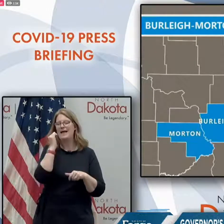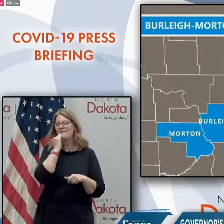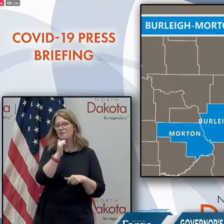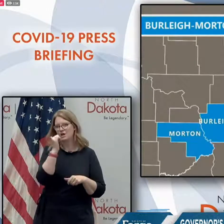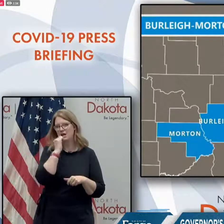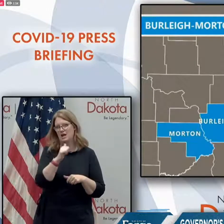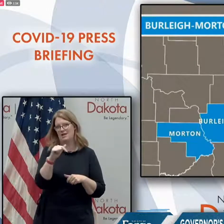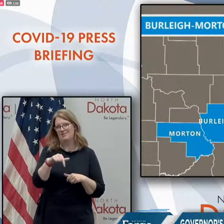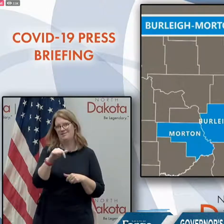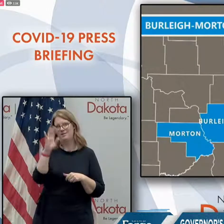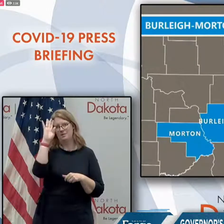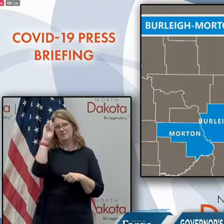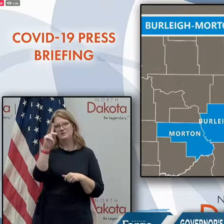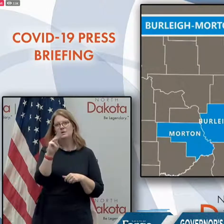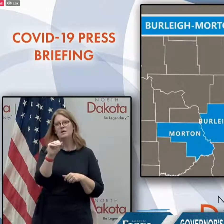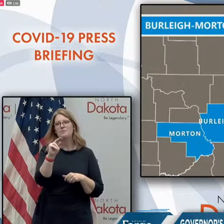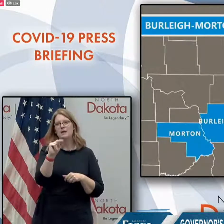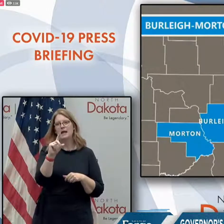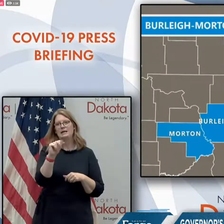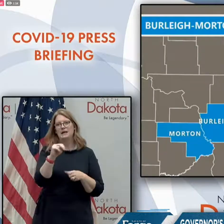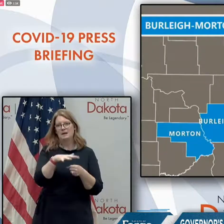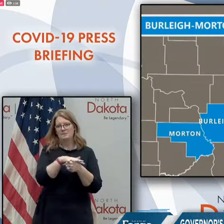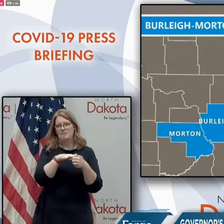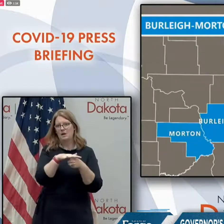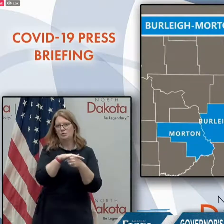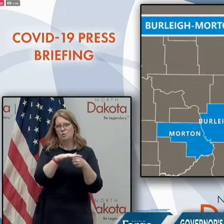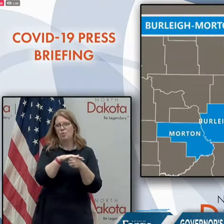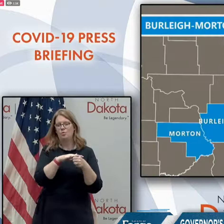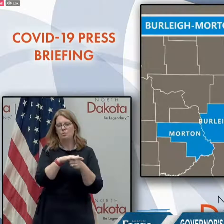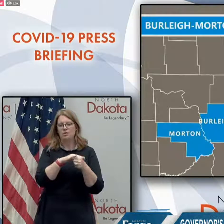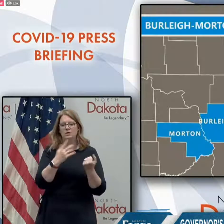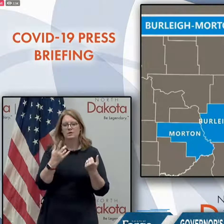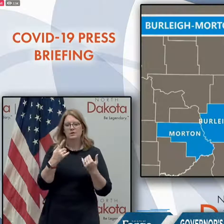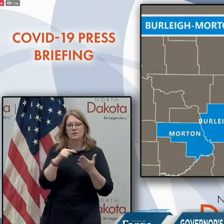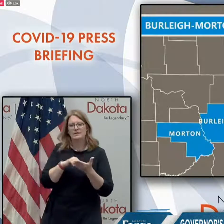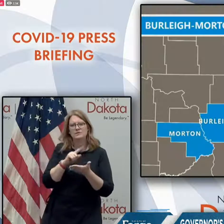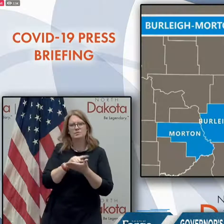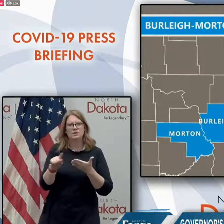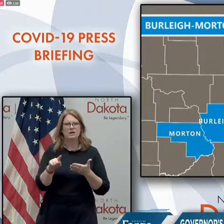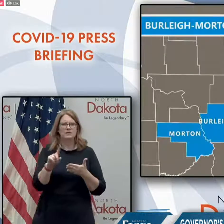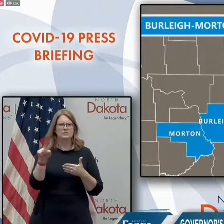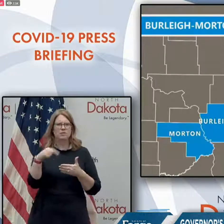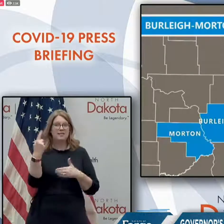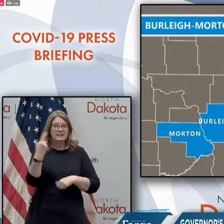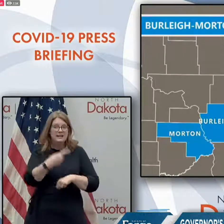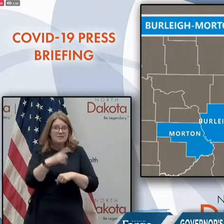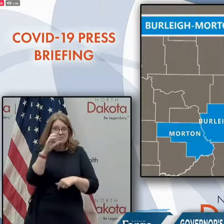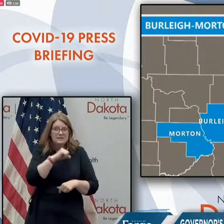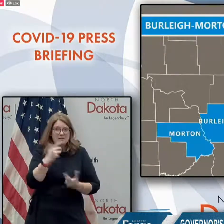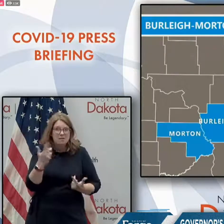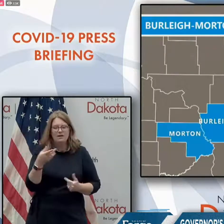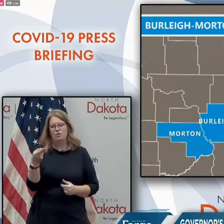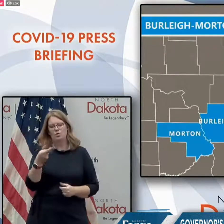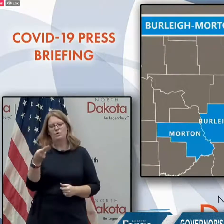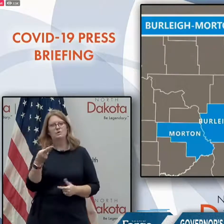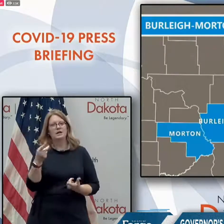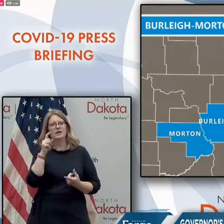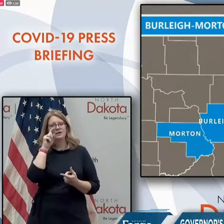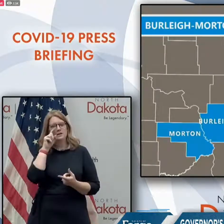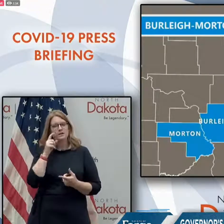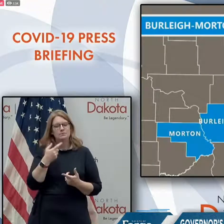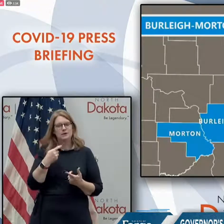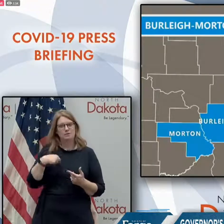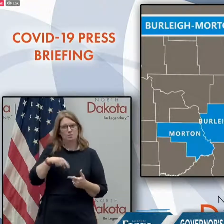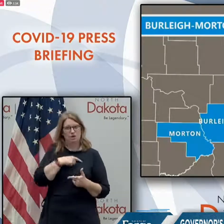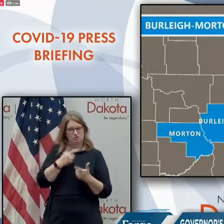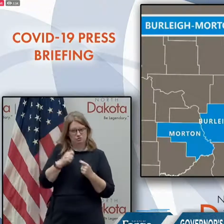area. And this week, the only day we're missing is Thursday, but we're working to add an additional testing site to